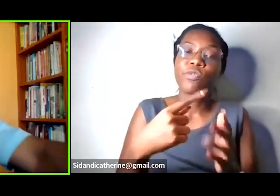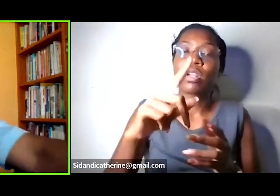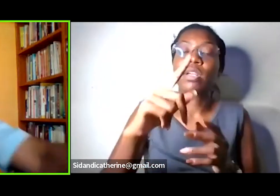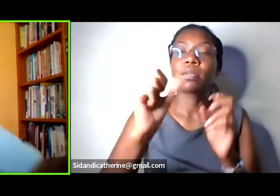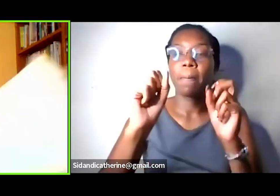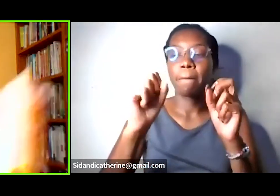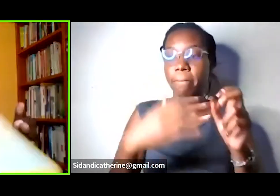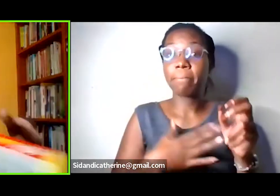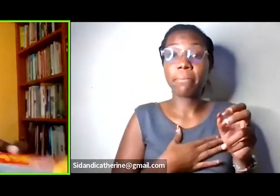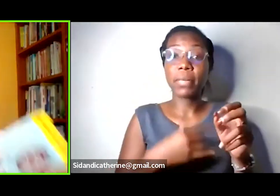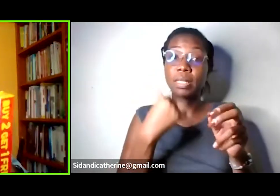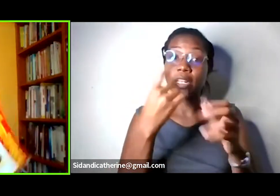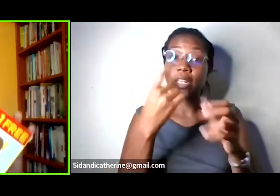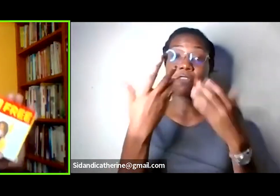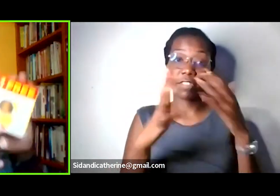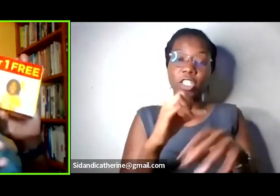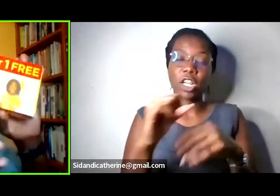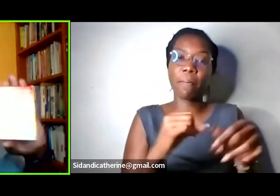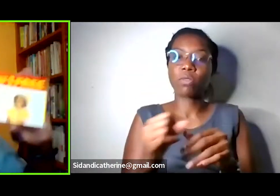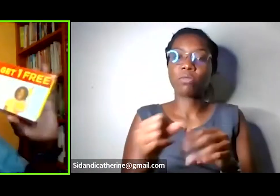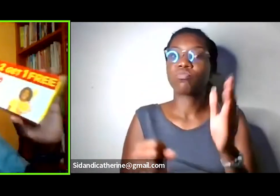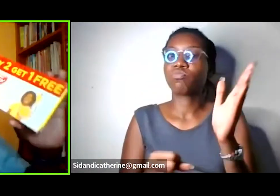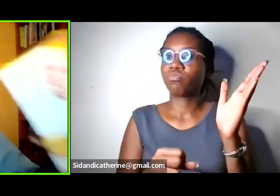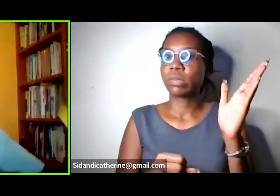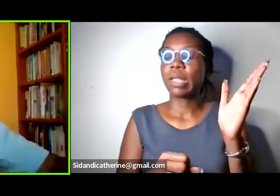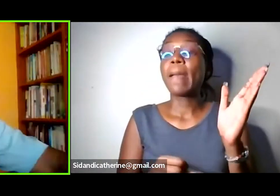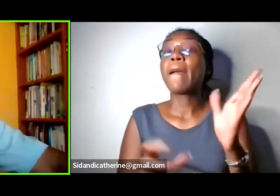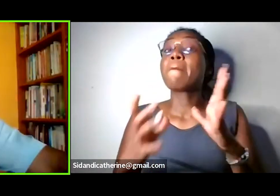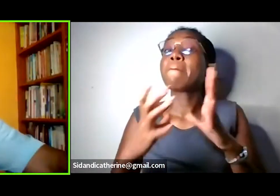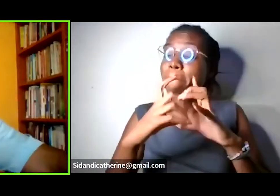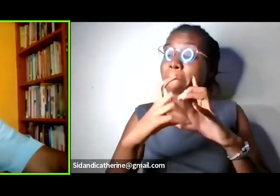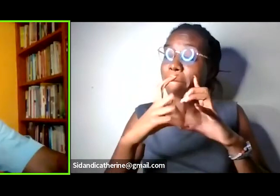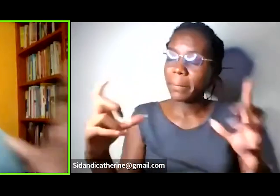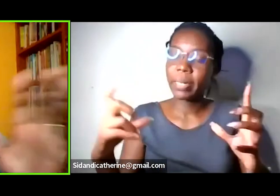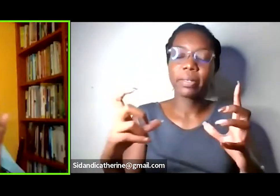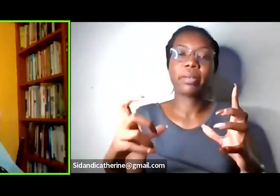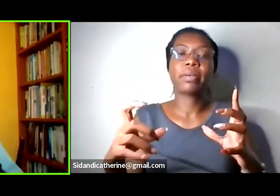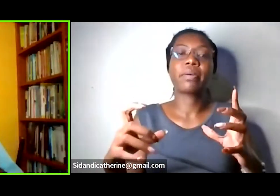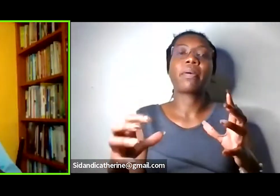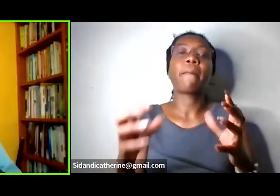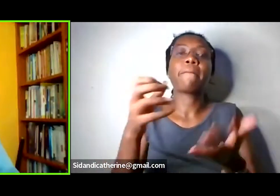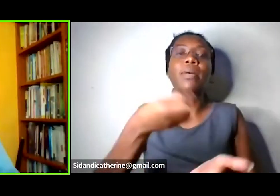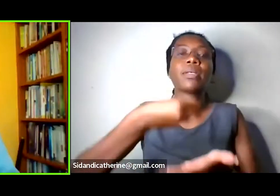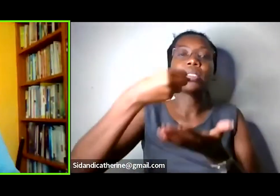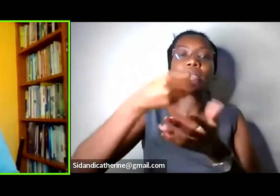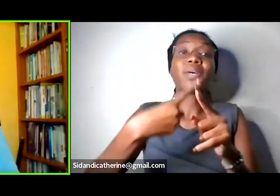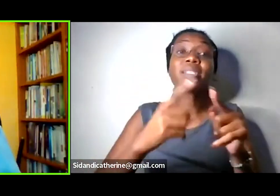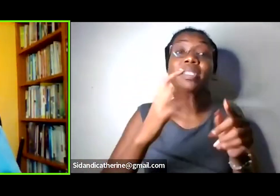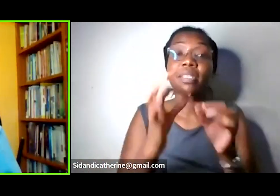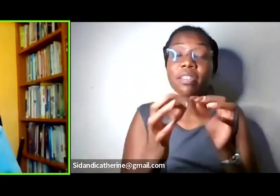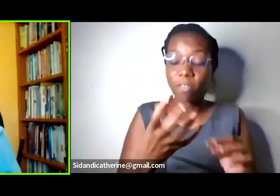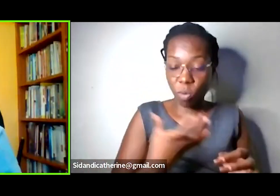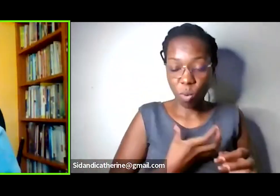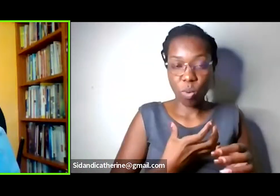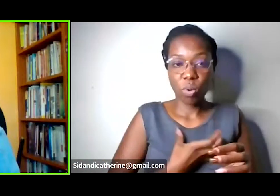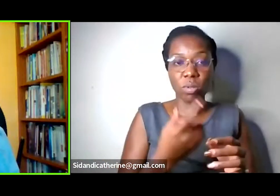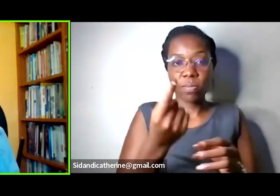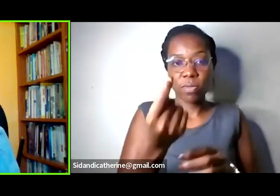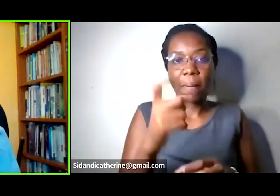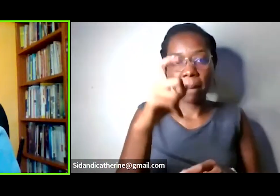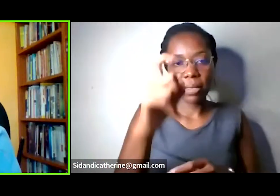use SMS marketing. You may want to use bulk SMS marketing. That is actually the next best thing to